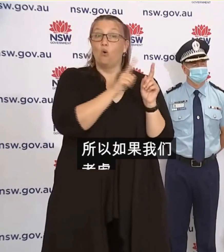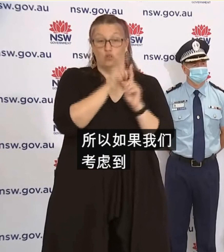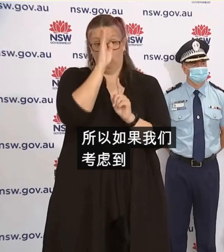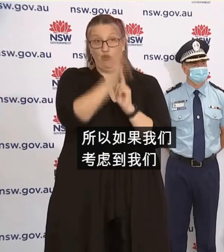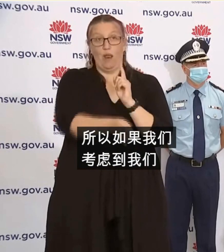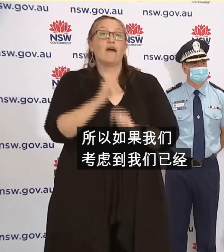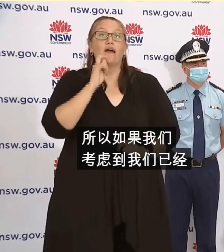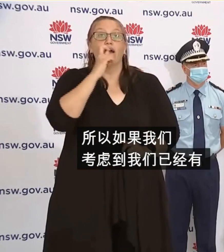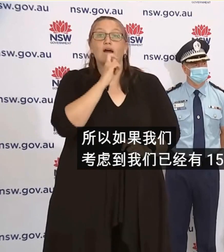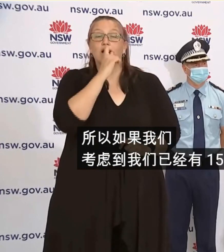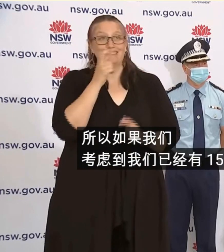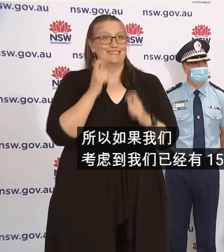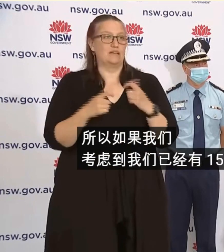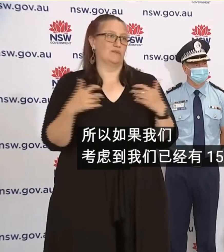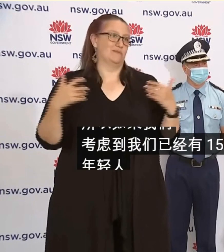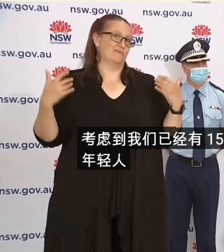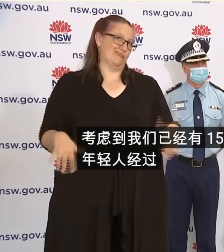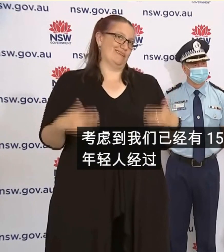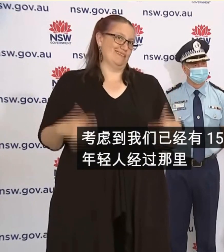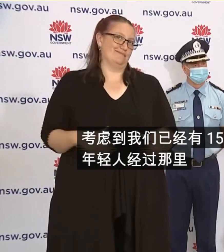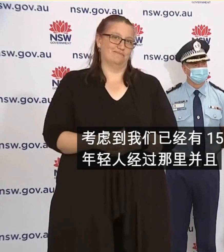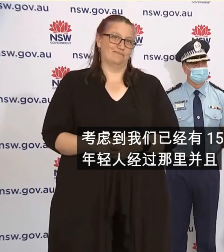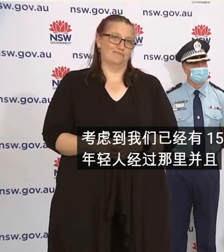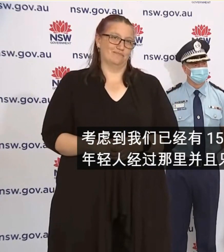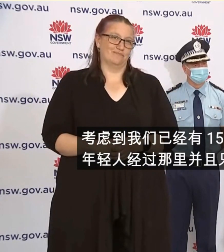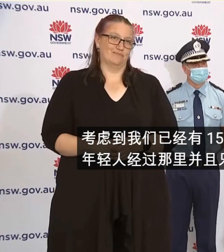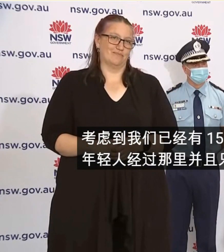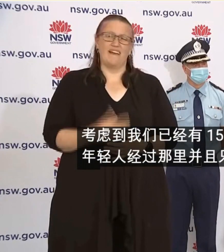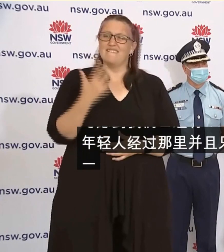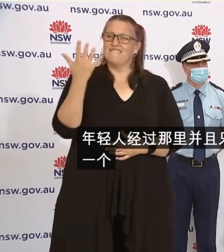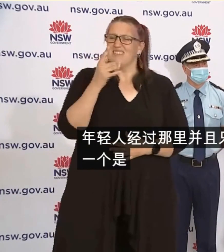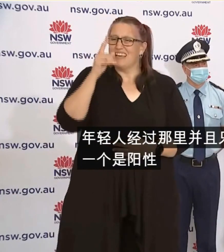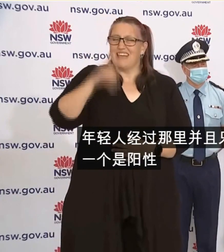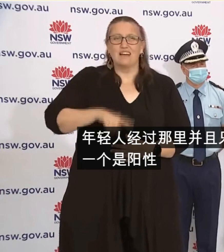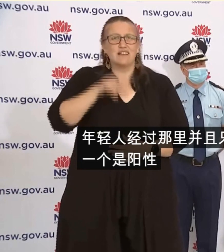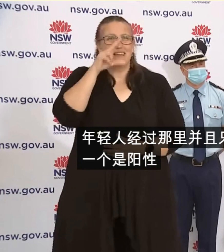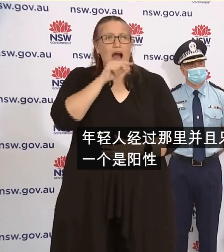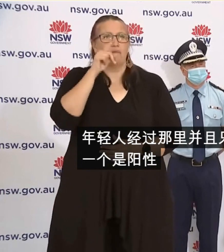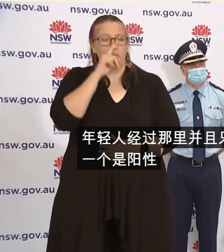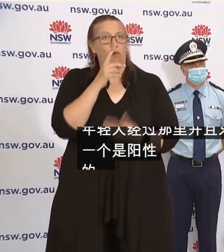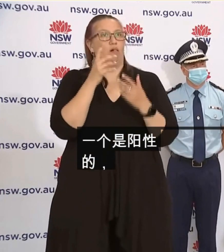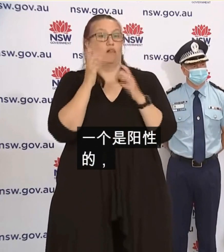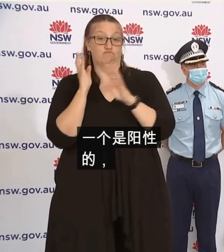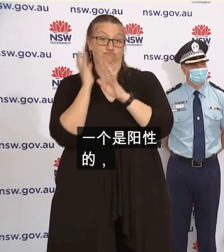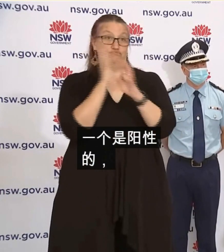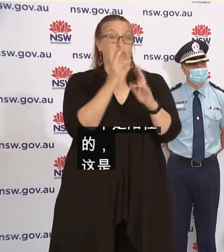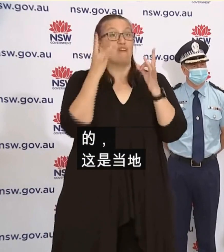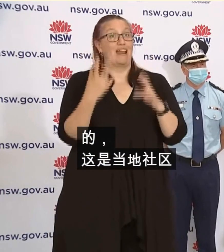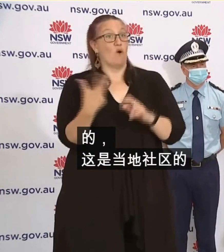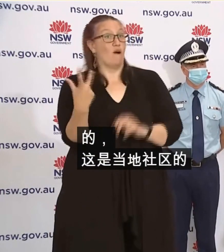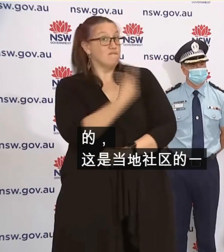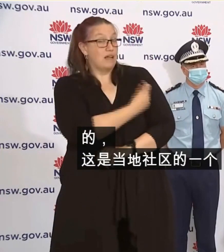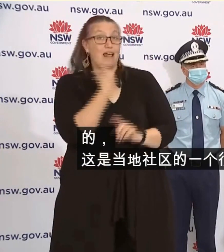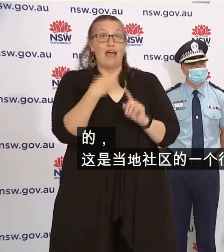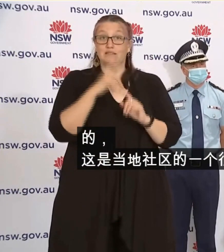if we think about the fact that we've had 15,000 young people go through there and only one has been positive, that's a